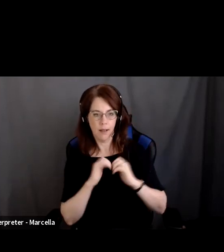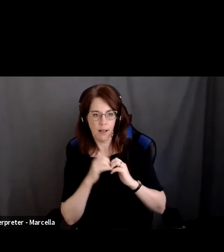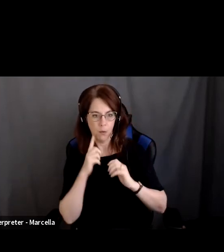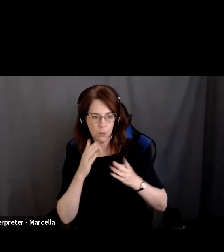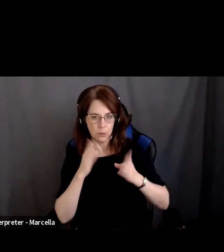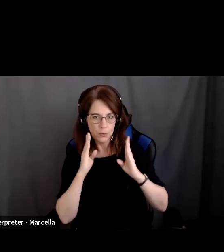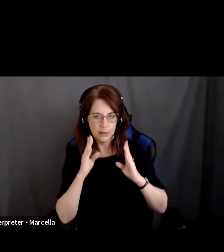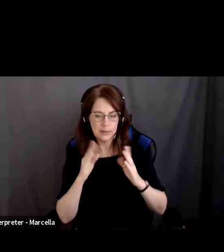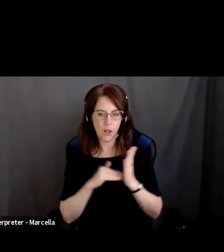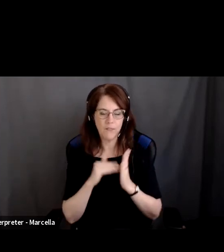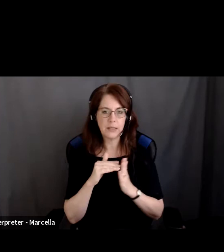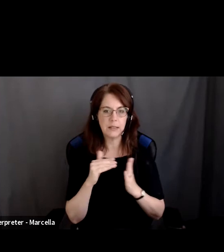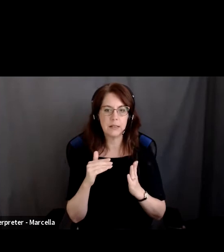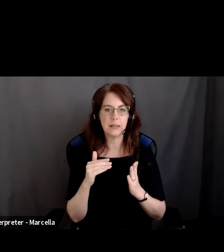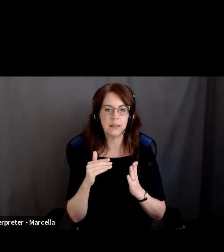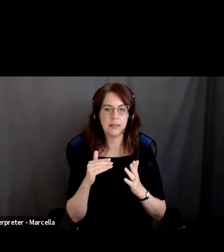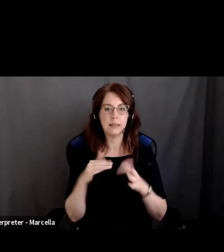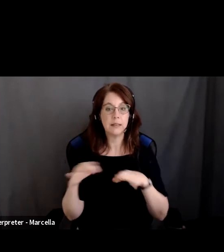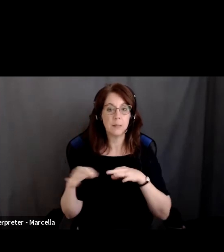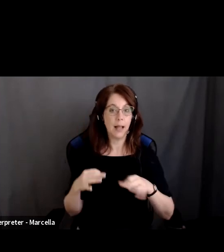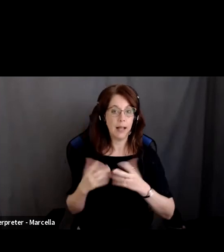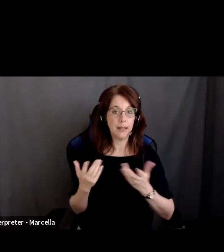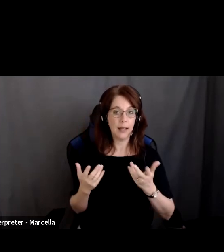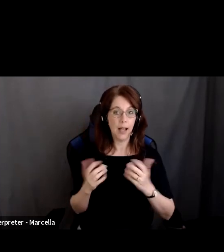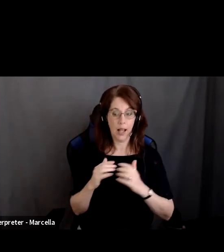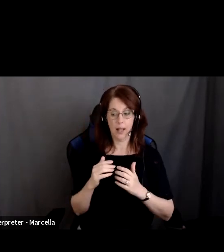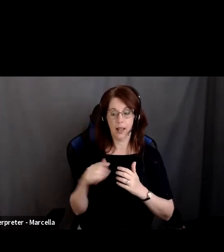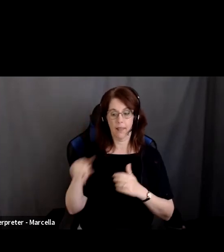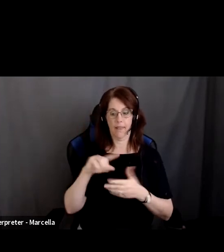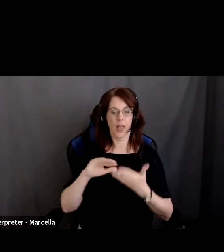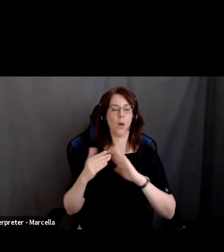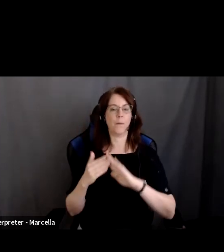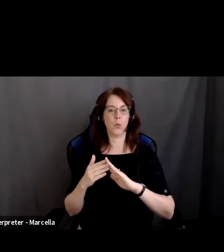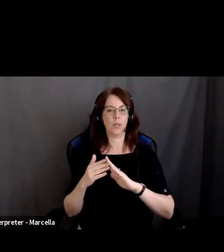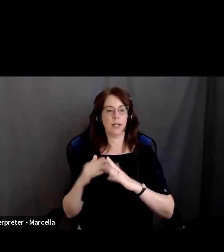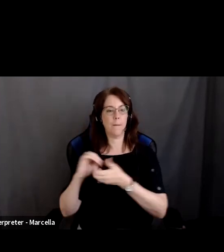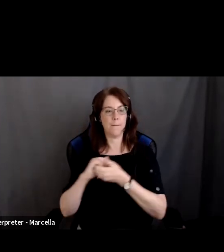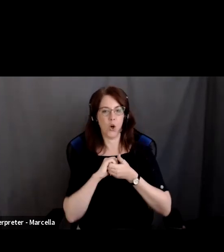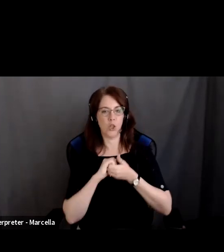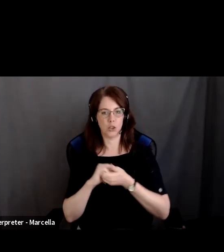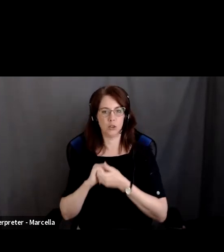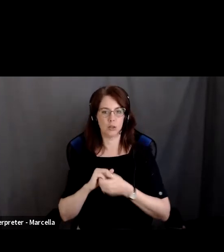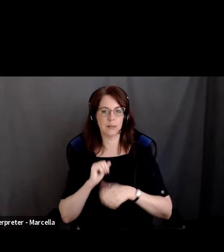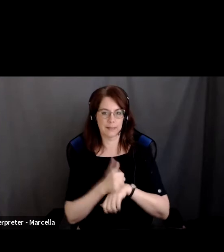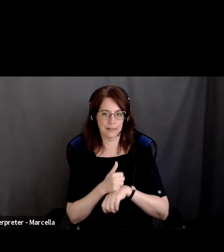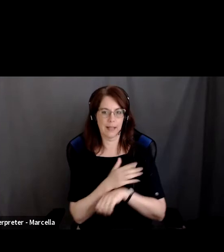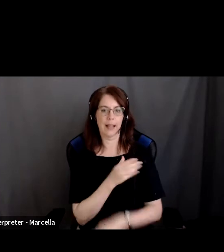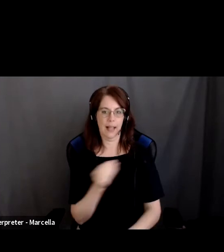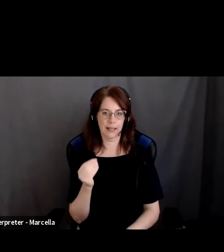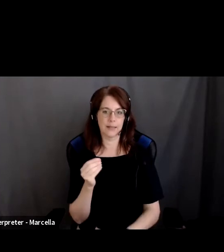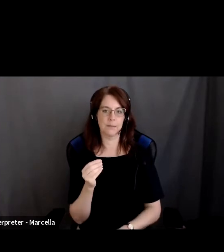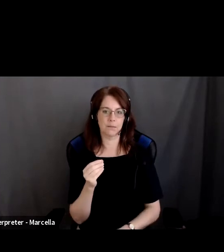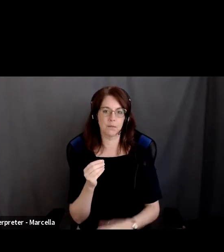is often defined by the community partners, as well as